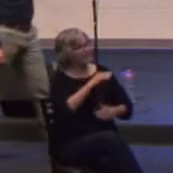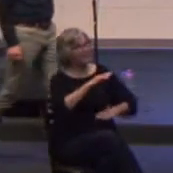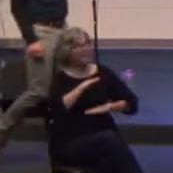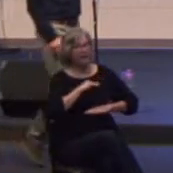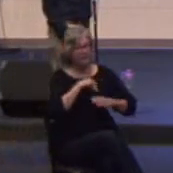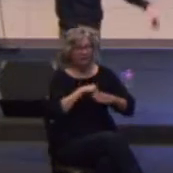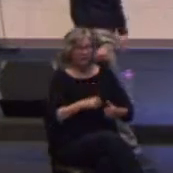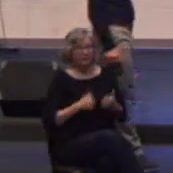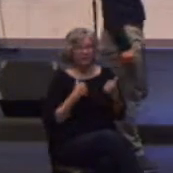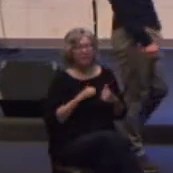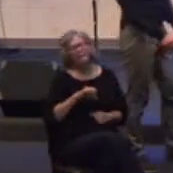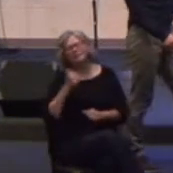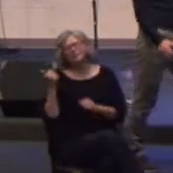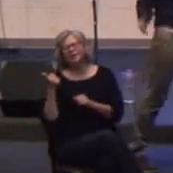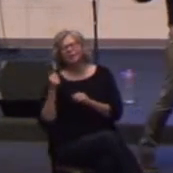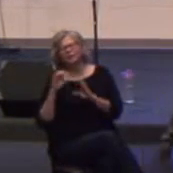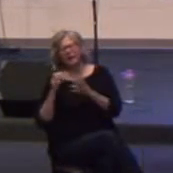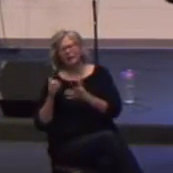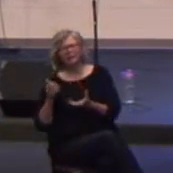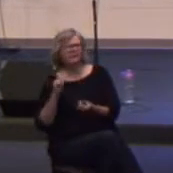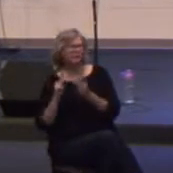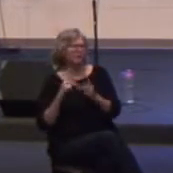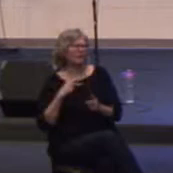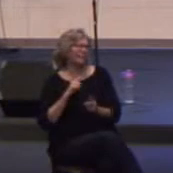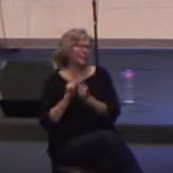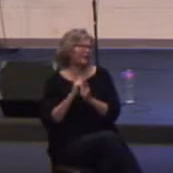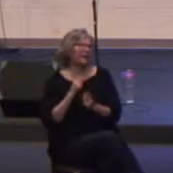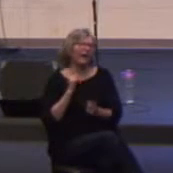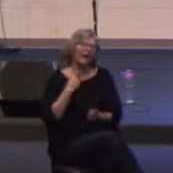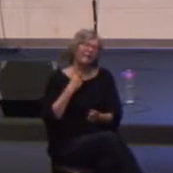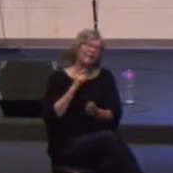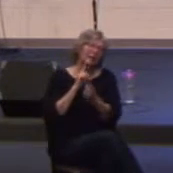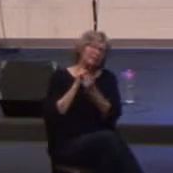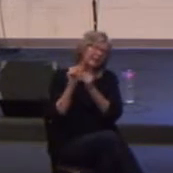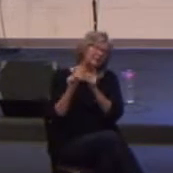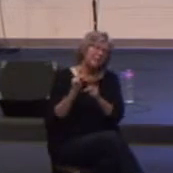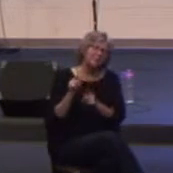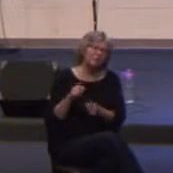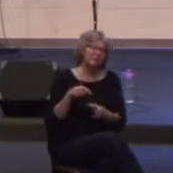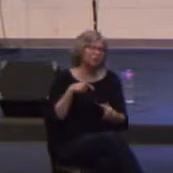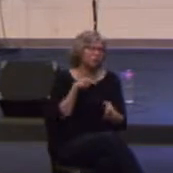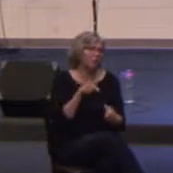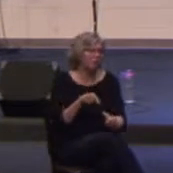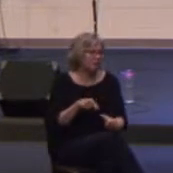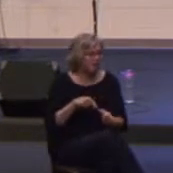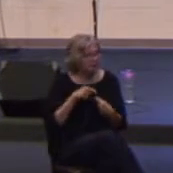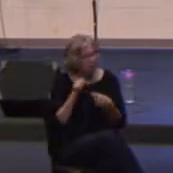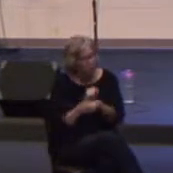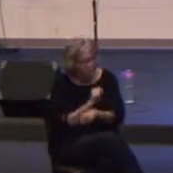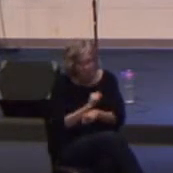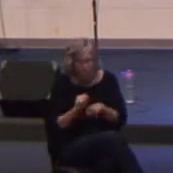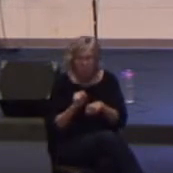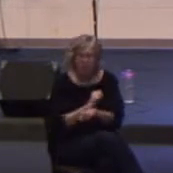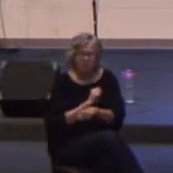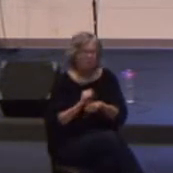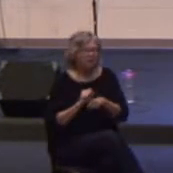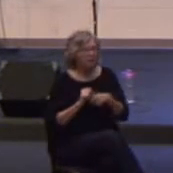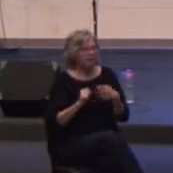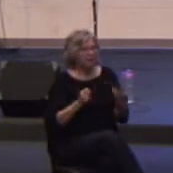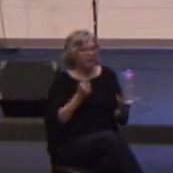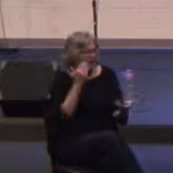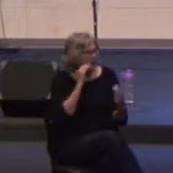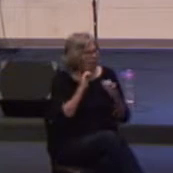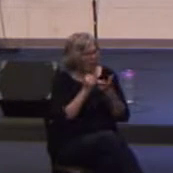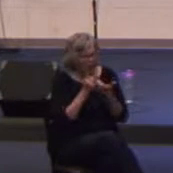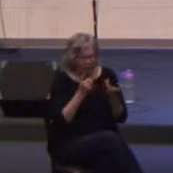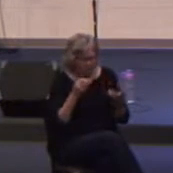then there's a couple other categories of people I've met, and I bet you've met them too. I've met some people who are struggling. They're working hard, but they know how to